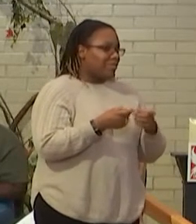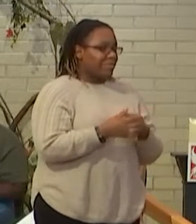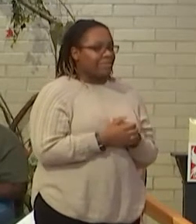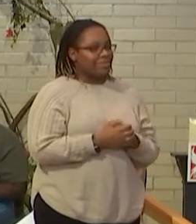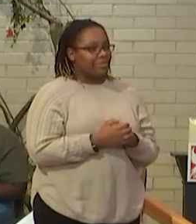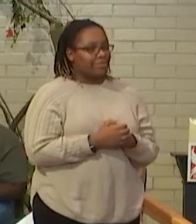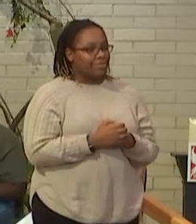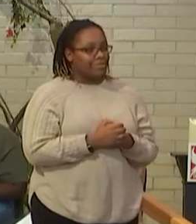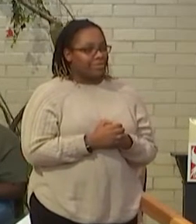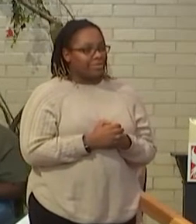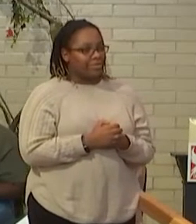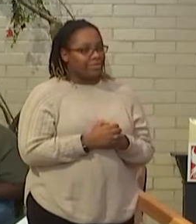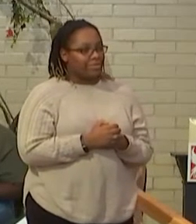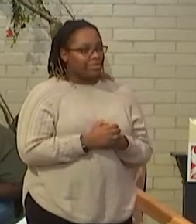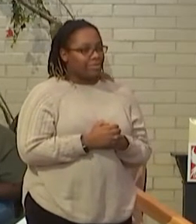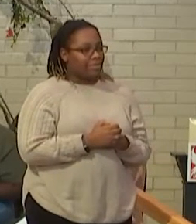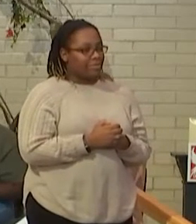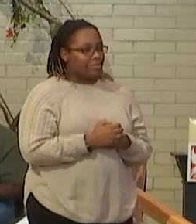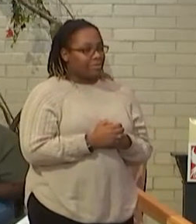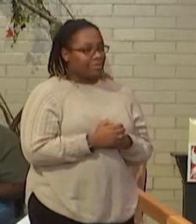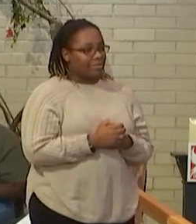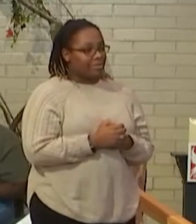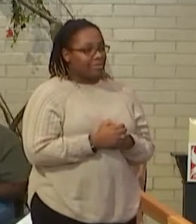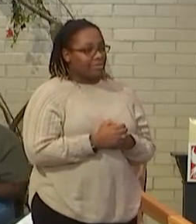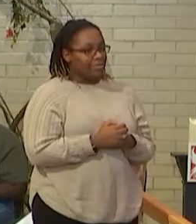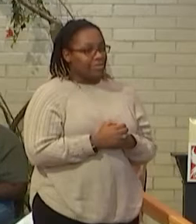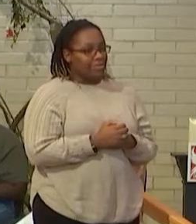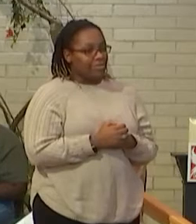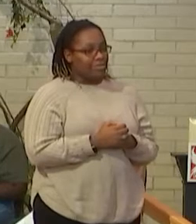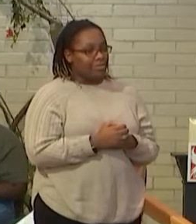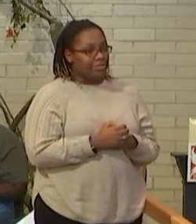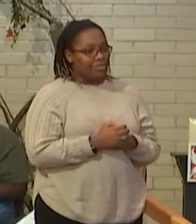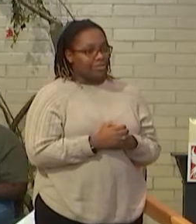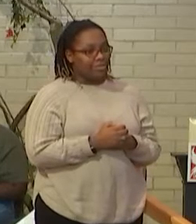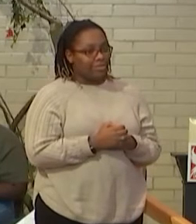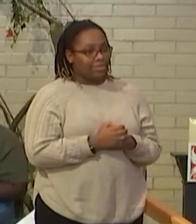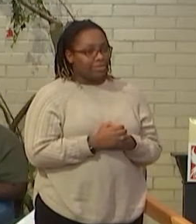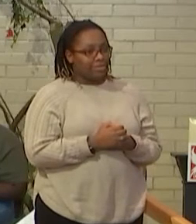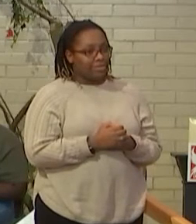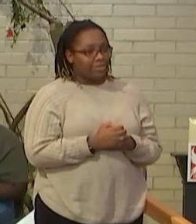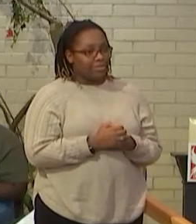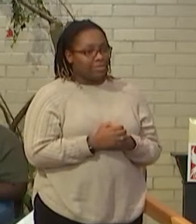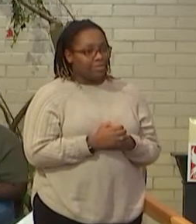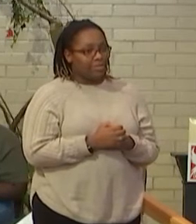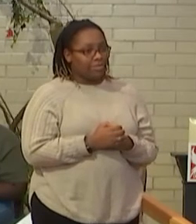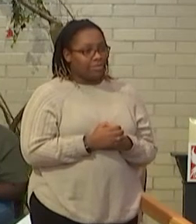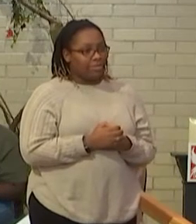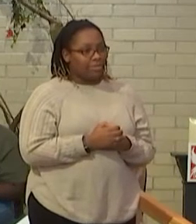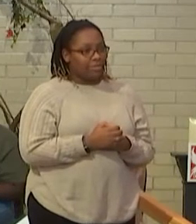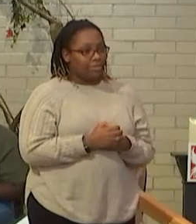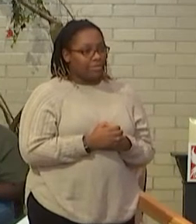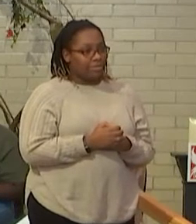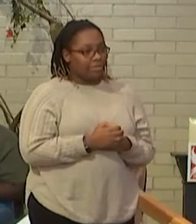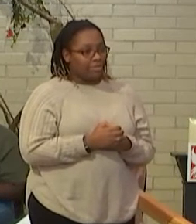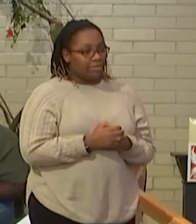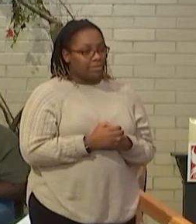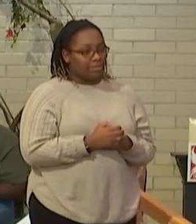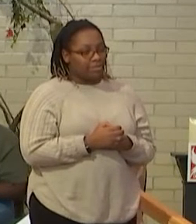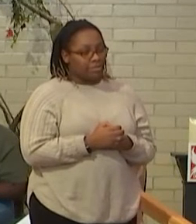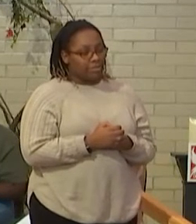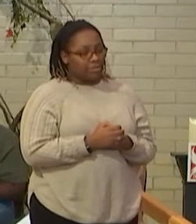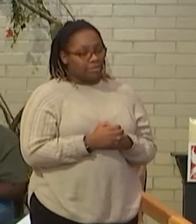involuntary than involuntary, as my friend Anastasia has once lent me the language to use. And by that, they meant that